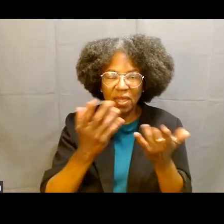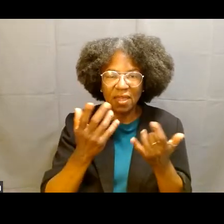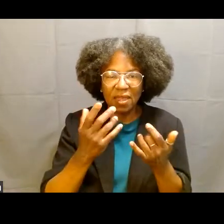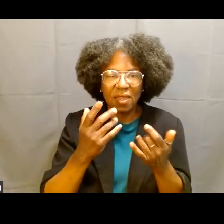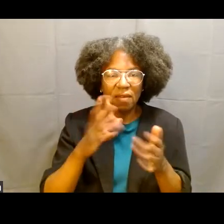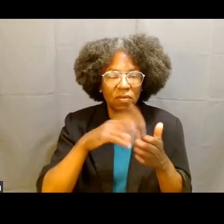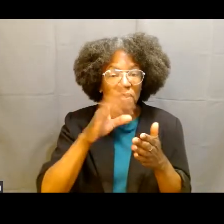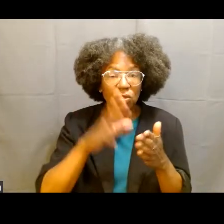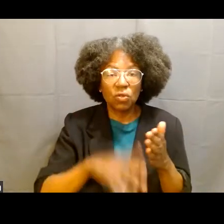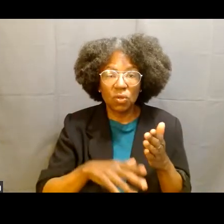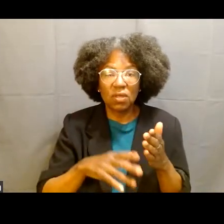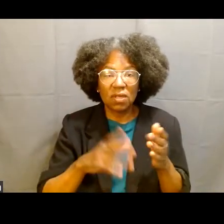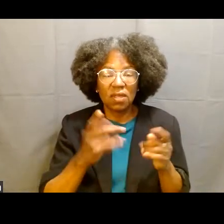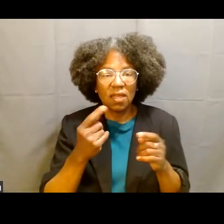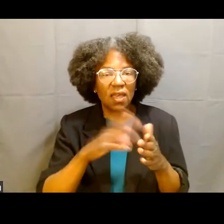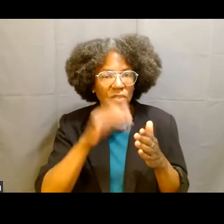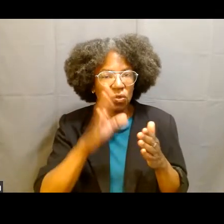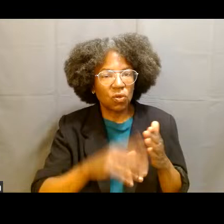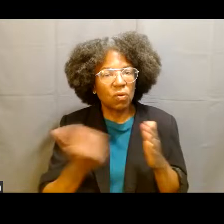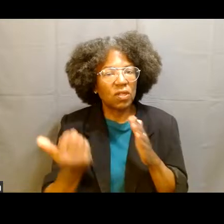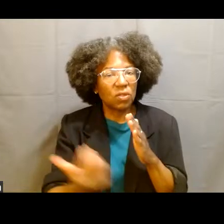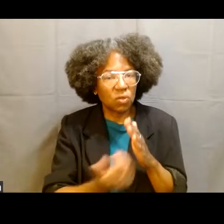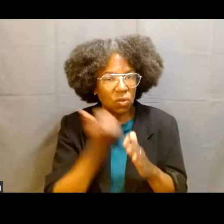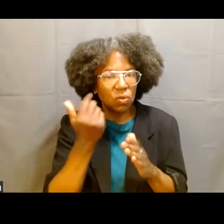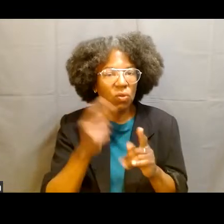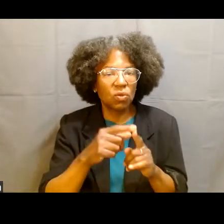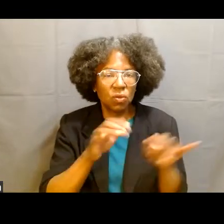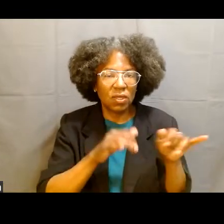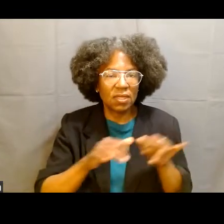student who was new to the standard program.